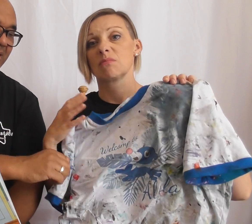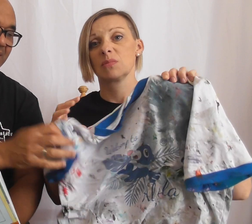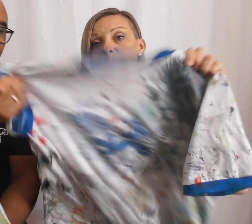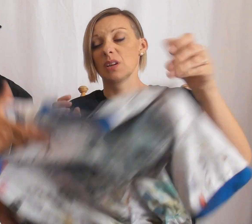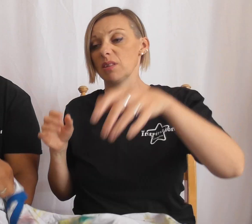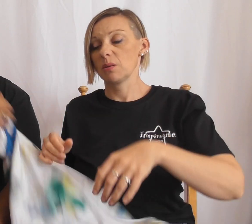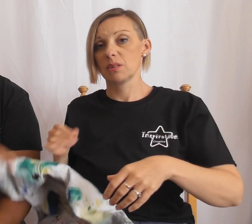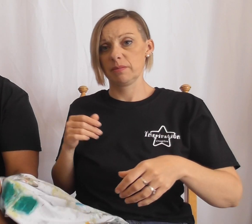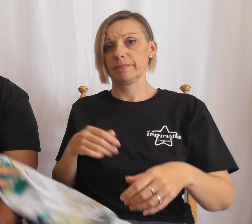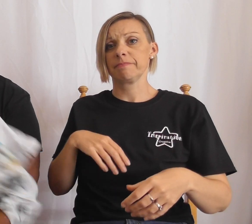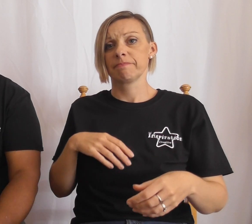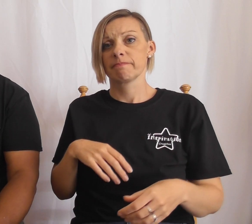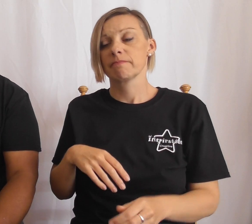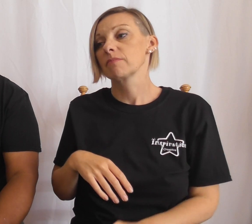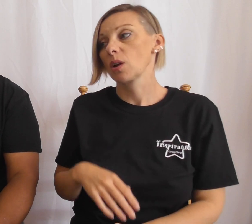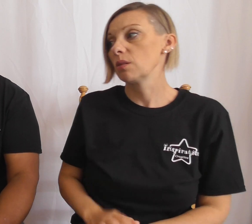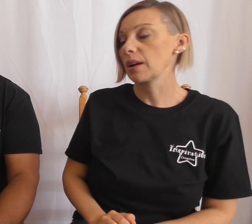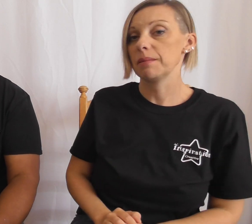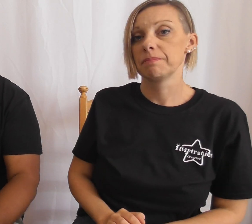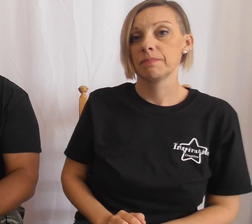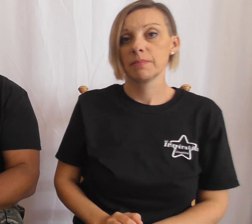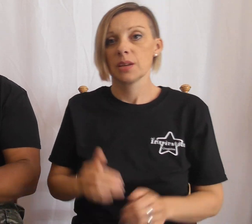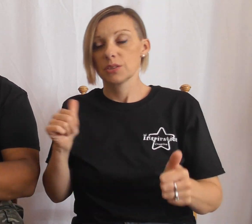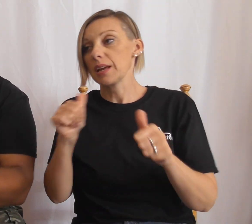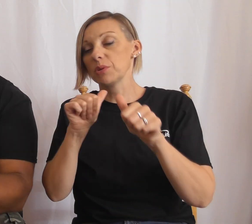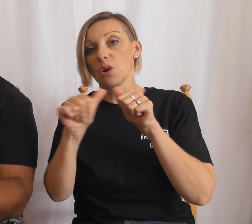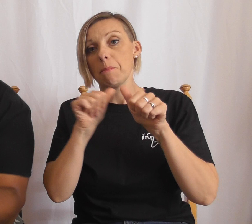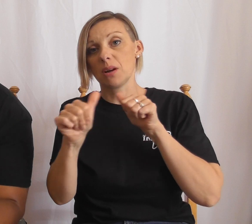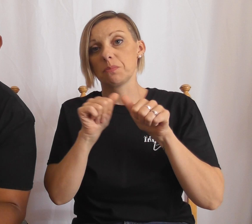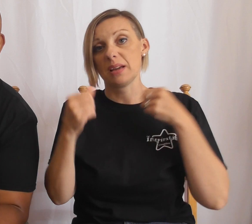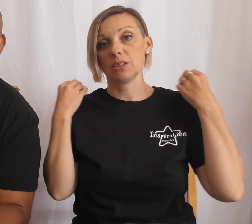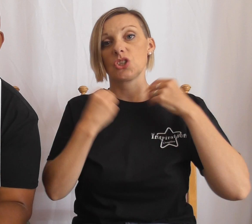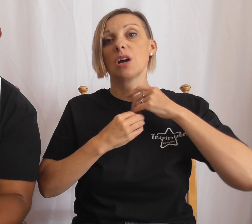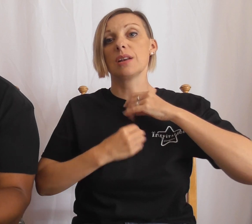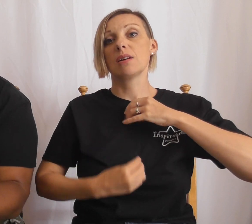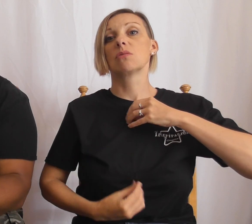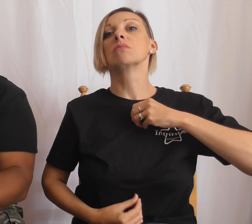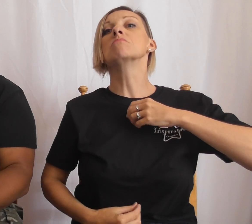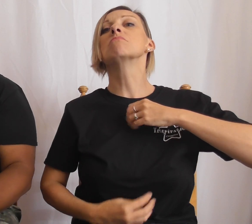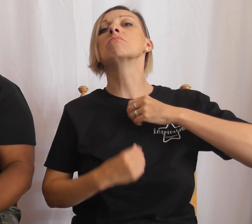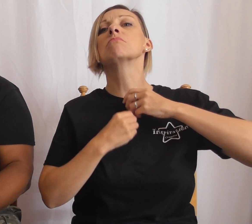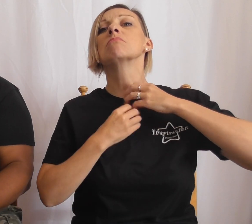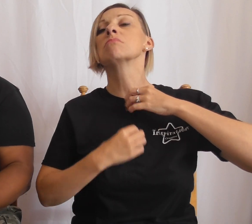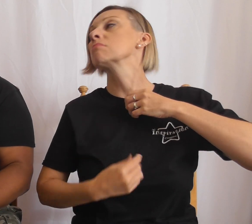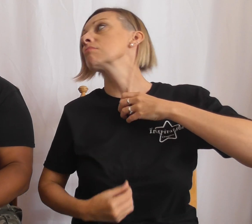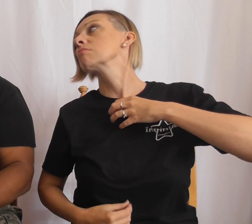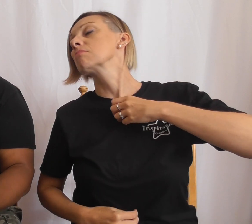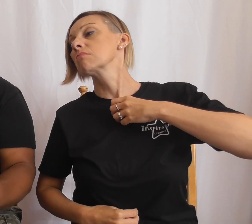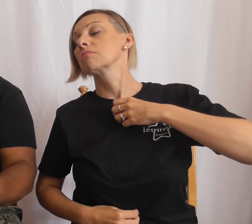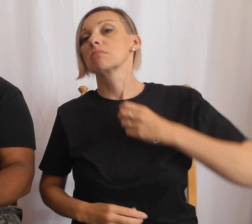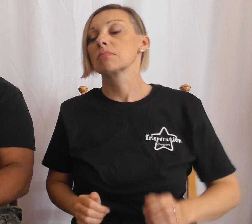let's give me that. We'll chuck that in the wash over there. Okay. So now he's got a much better shirt. Yeah, he's got a posh